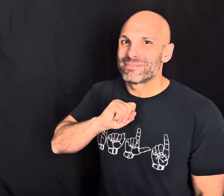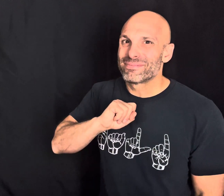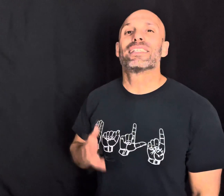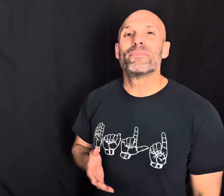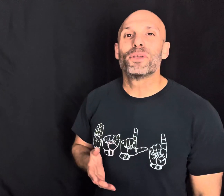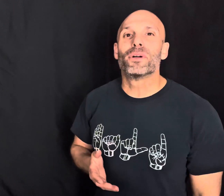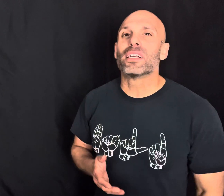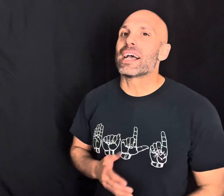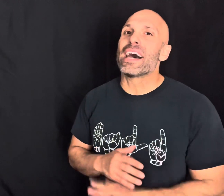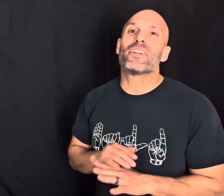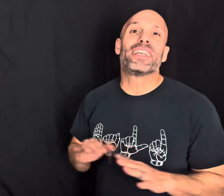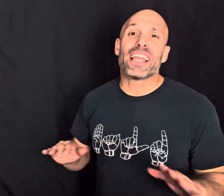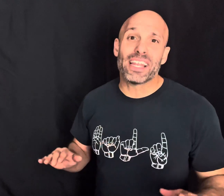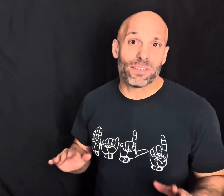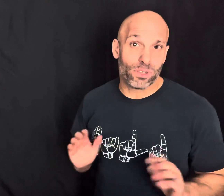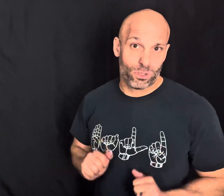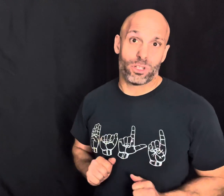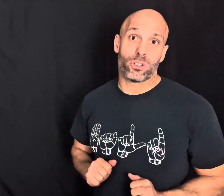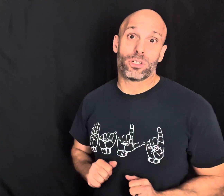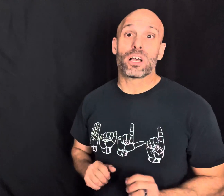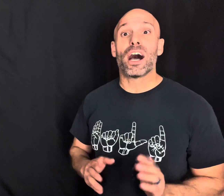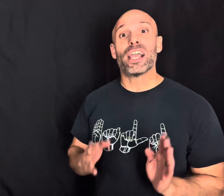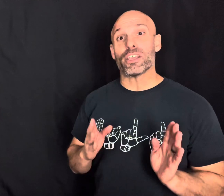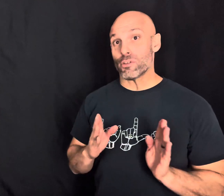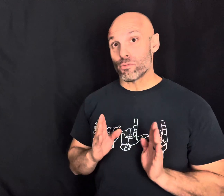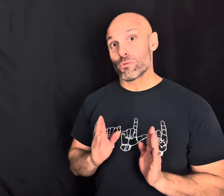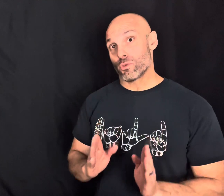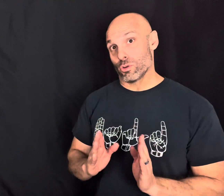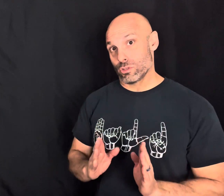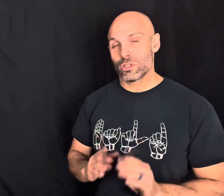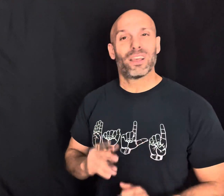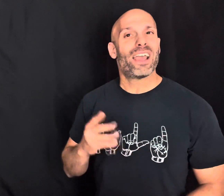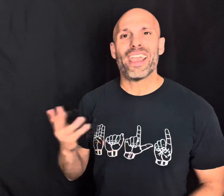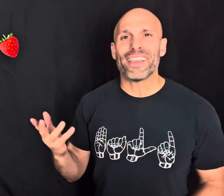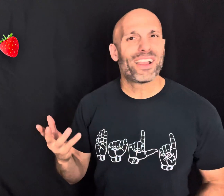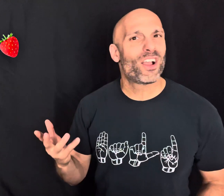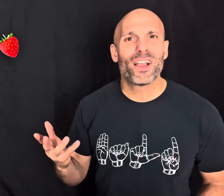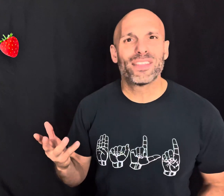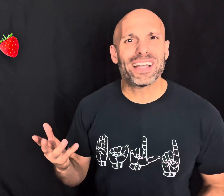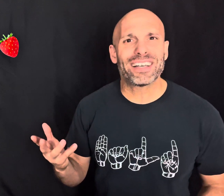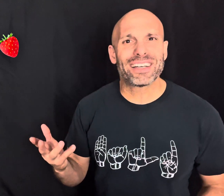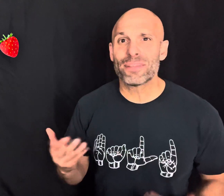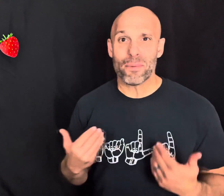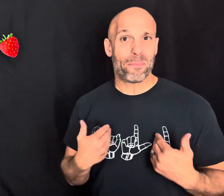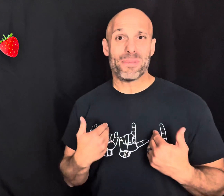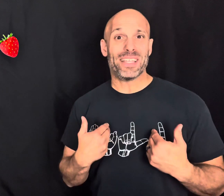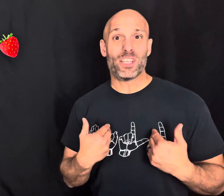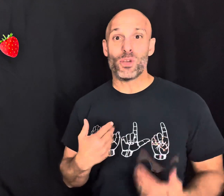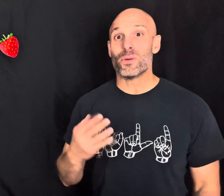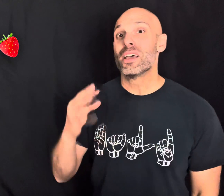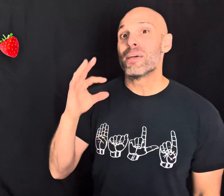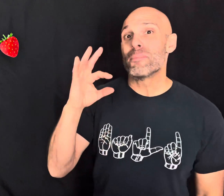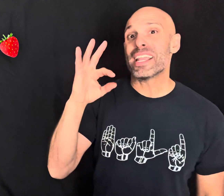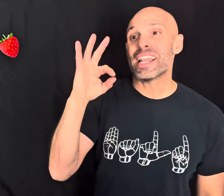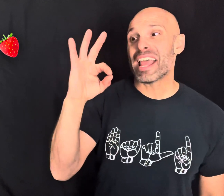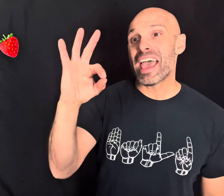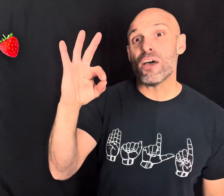Some of you are like, I don't eat any of those desserts. I eat fruit. Hey, that's awesome. Me too. Make an F